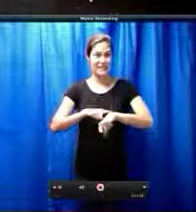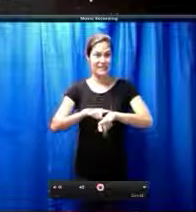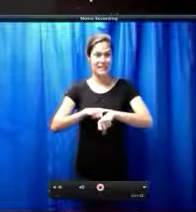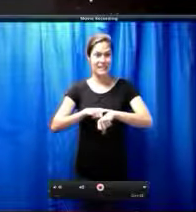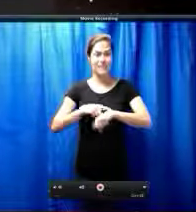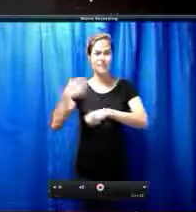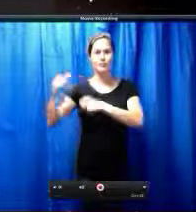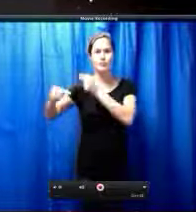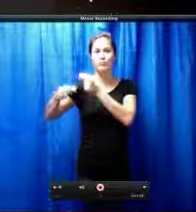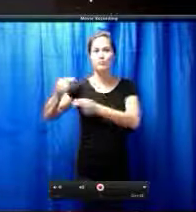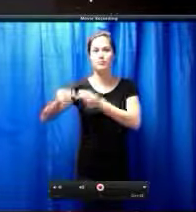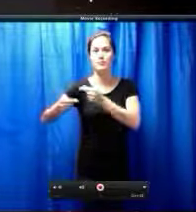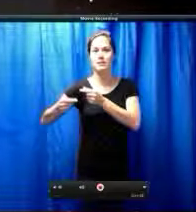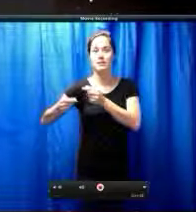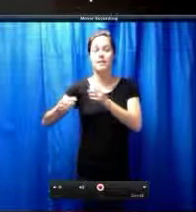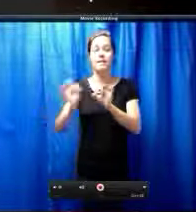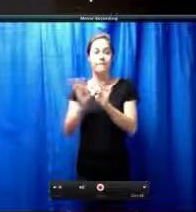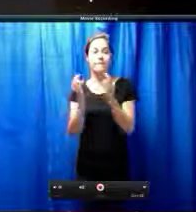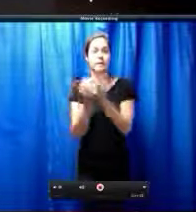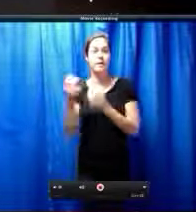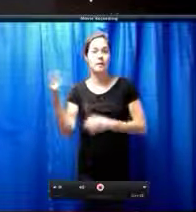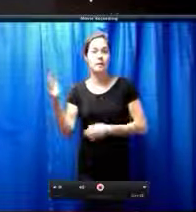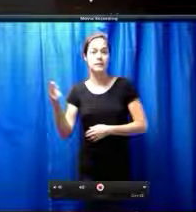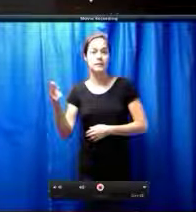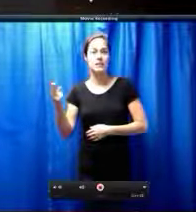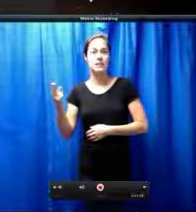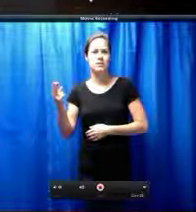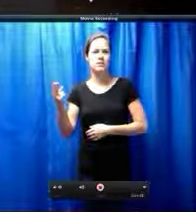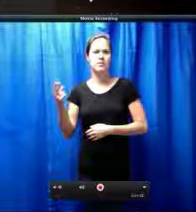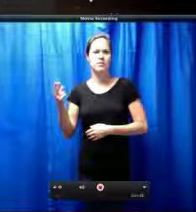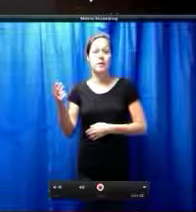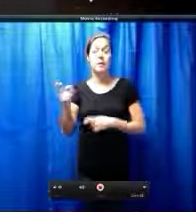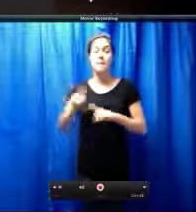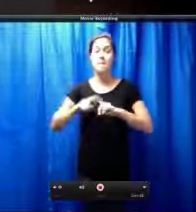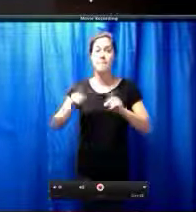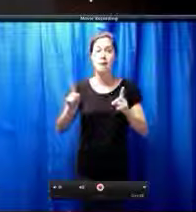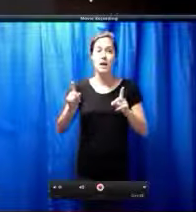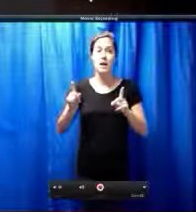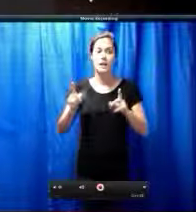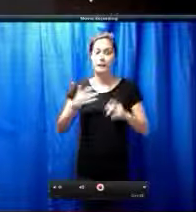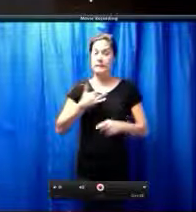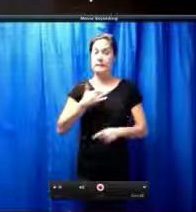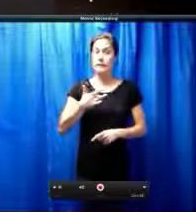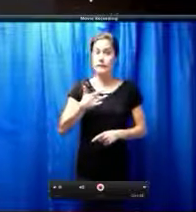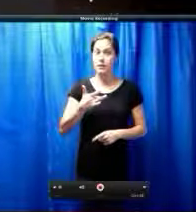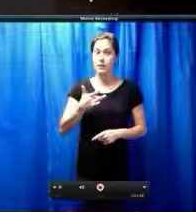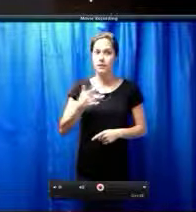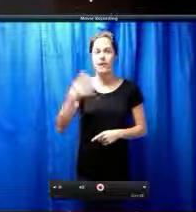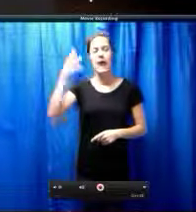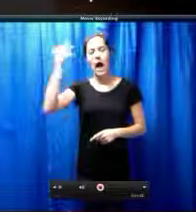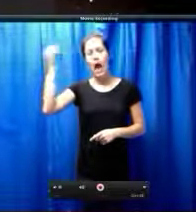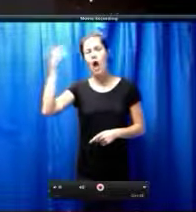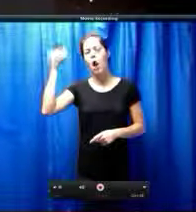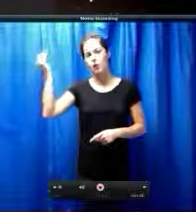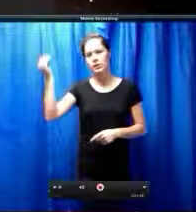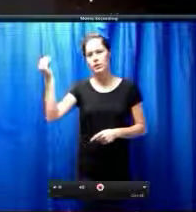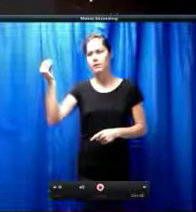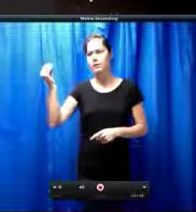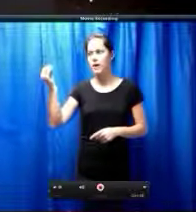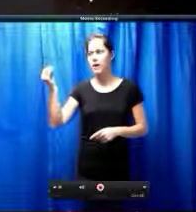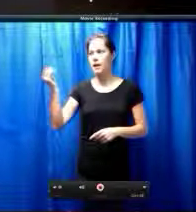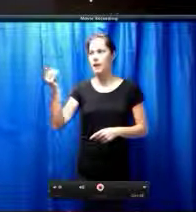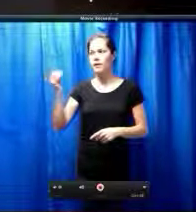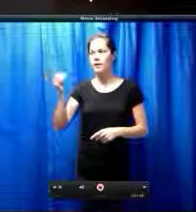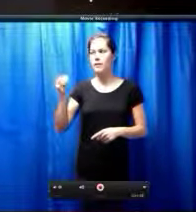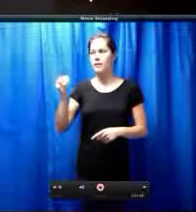of an external factor, something that is an irritant, something that's infected you, something that you put into your body. So I want